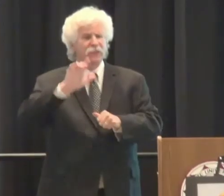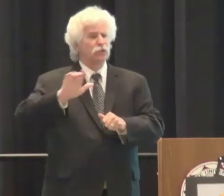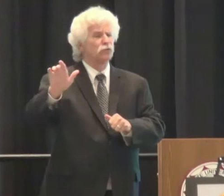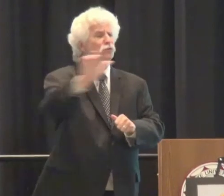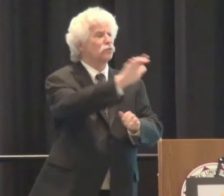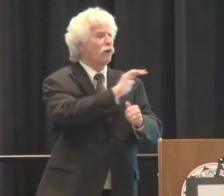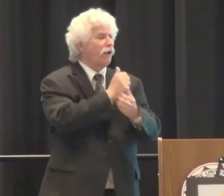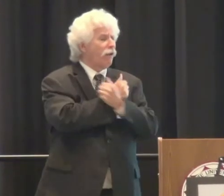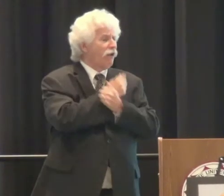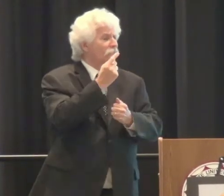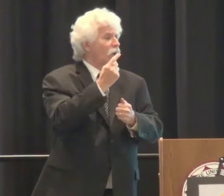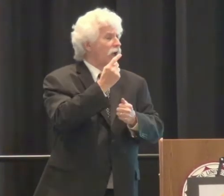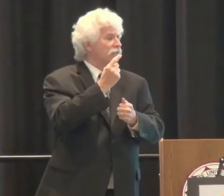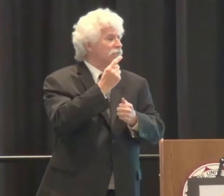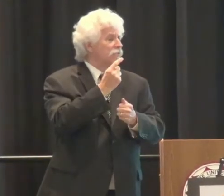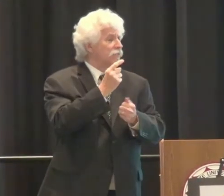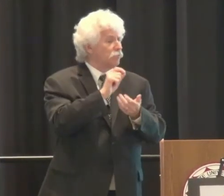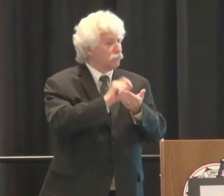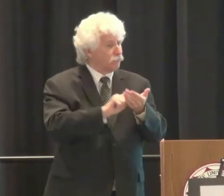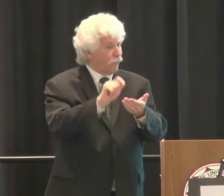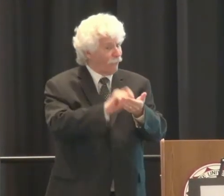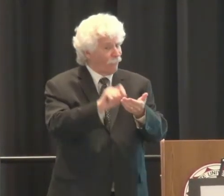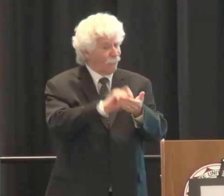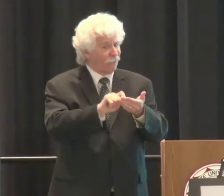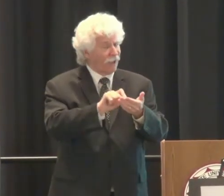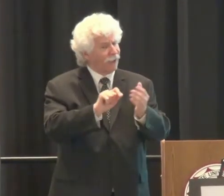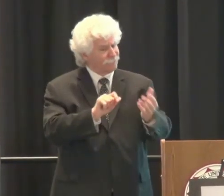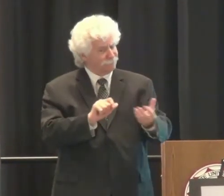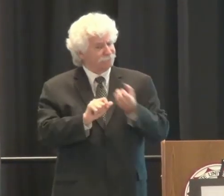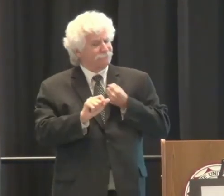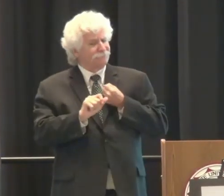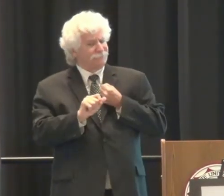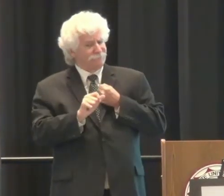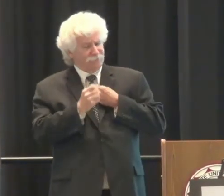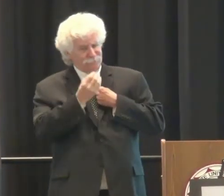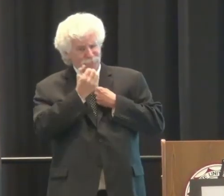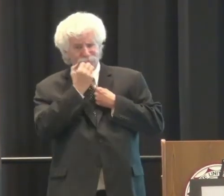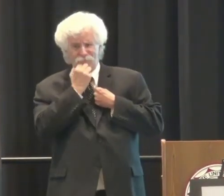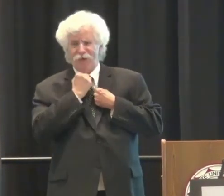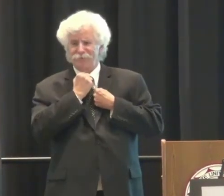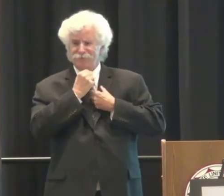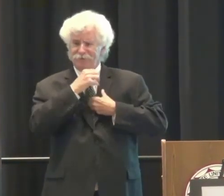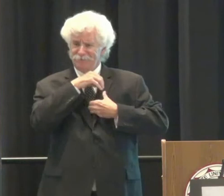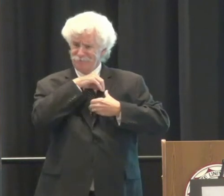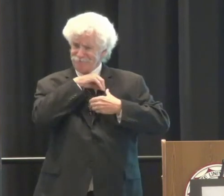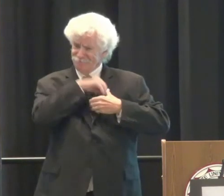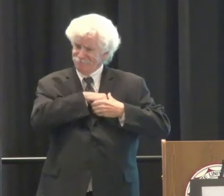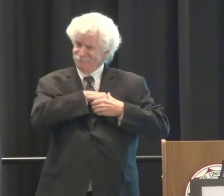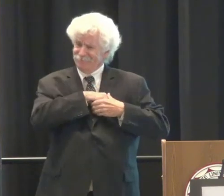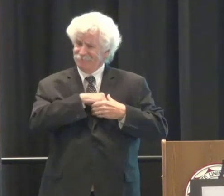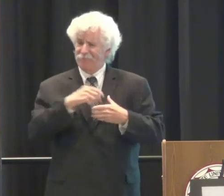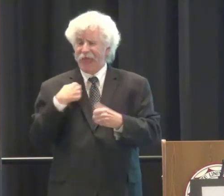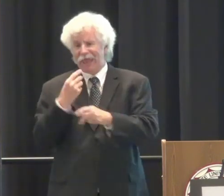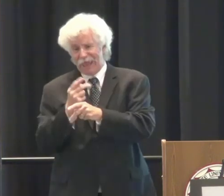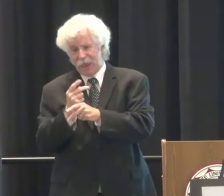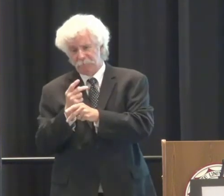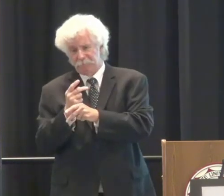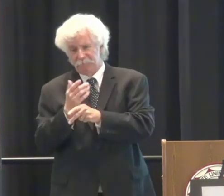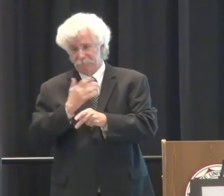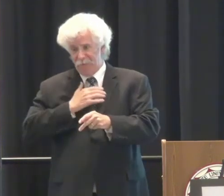I would ask all of you to please remember and hang on to the words that were imparted